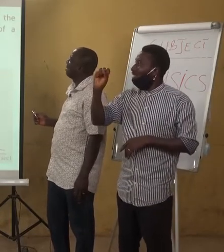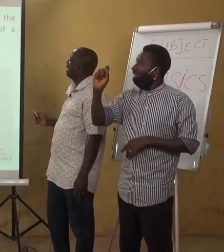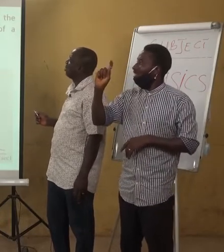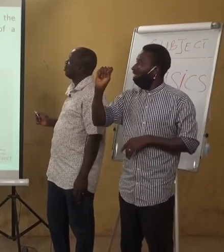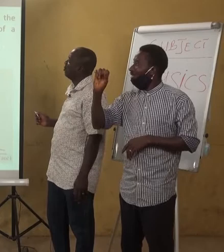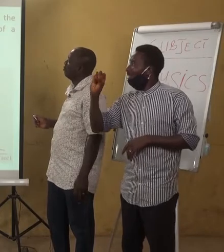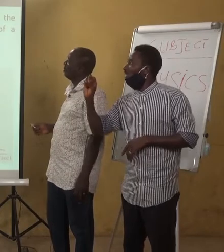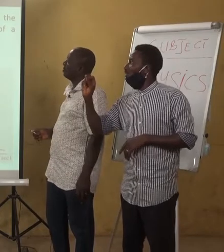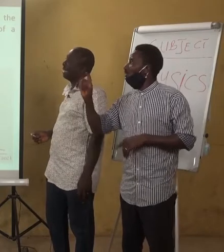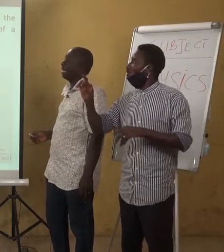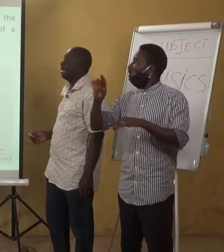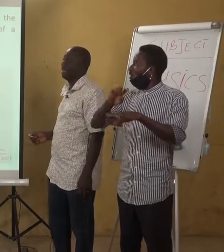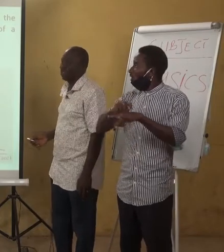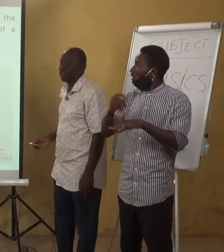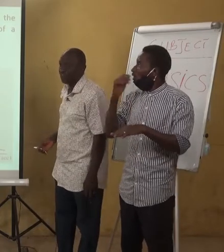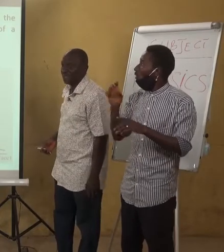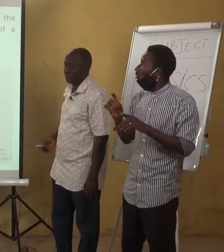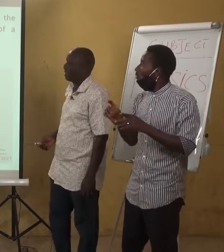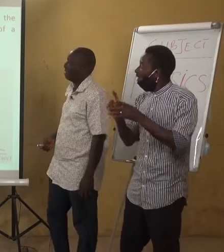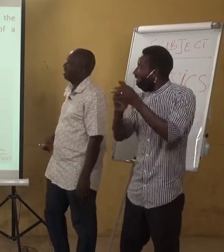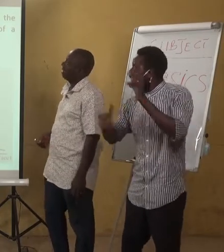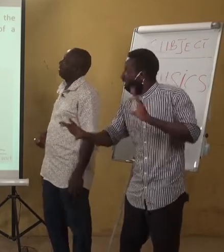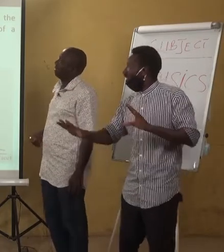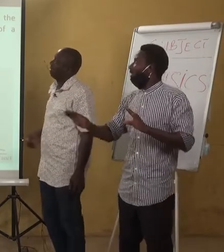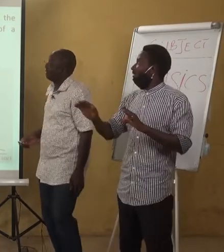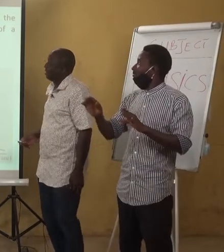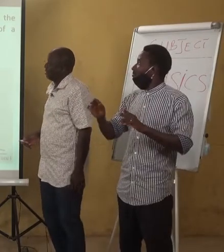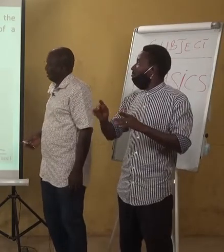unit atom of a substance.